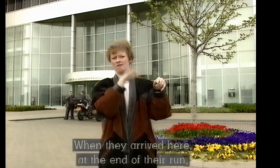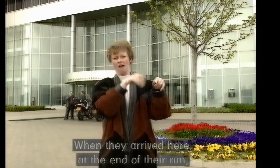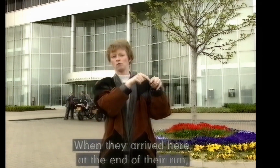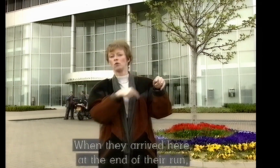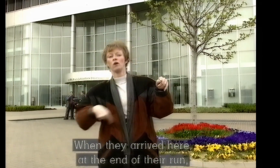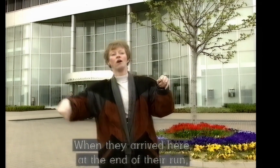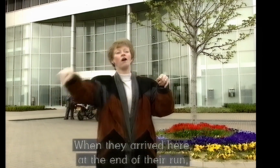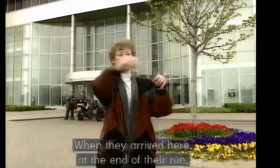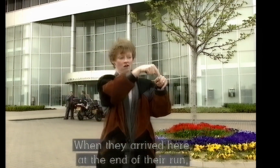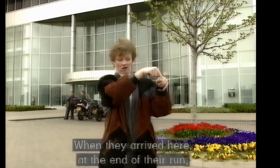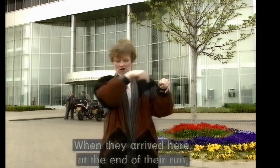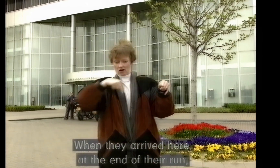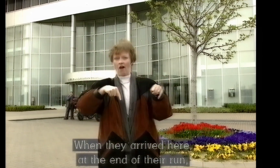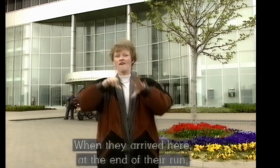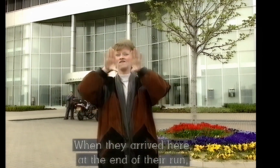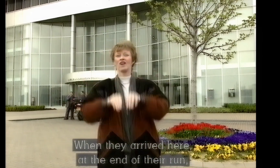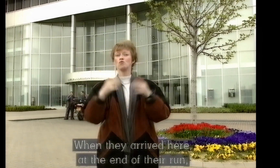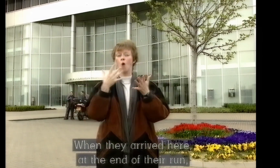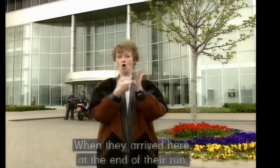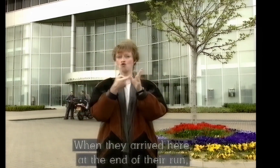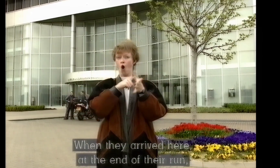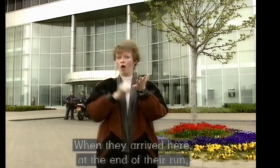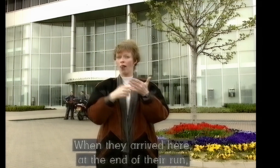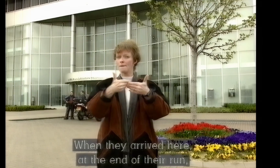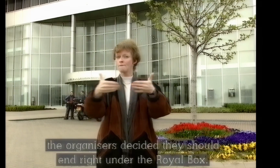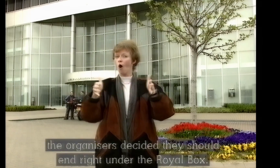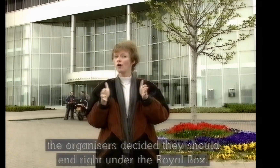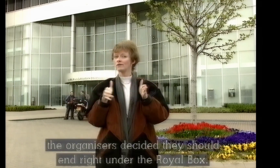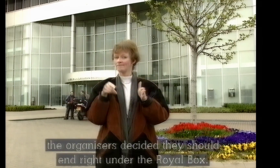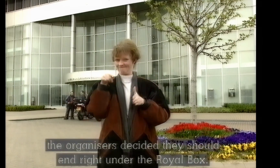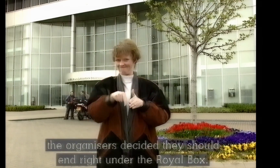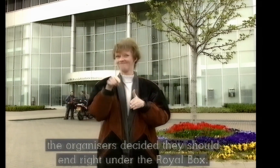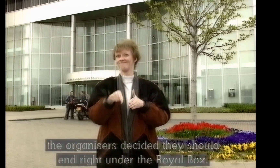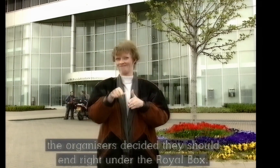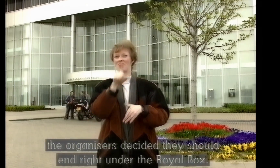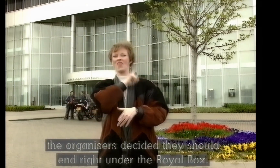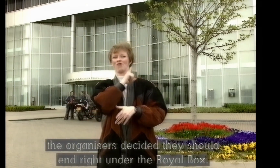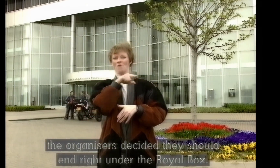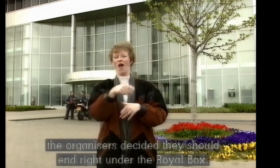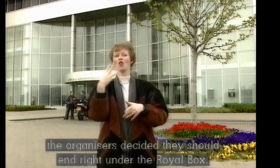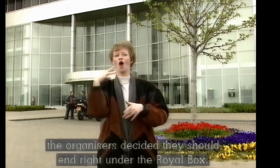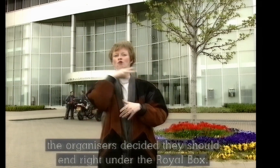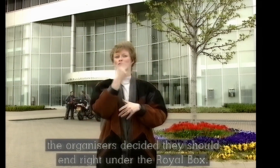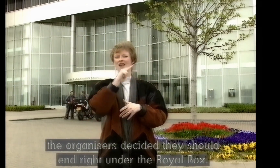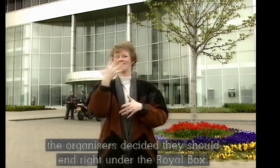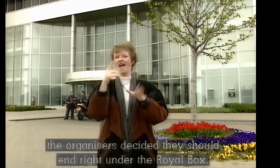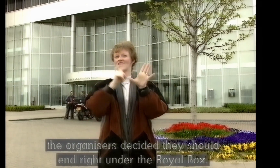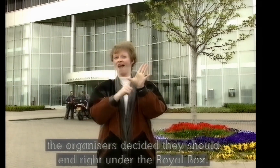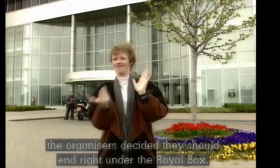the end of their run, the organisers decided that they should end right under the Royal Box. That meant they had to do one